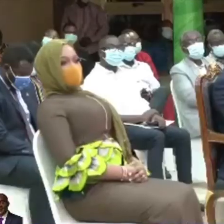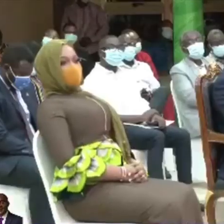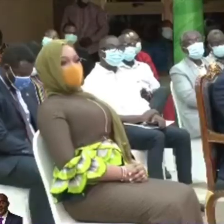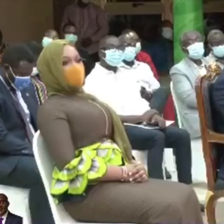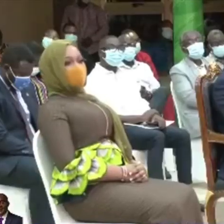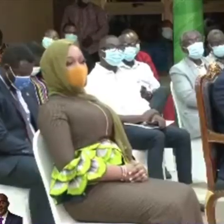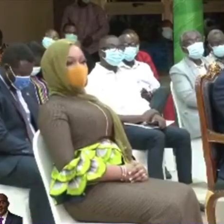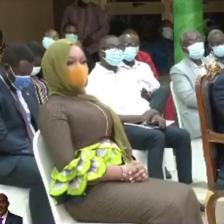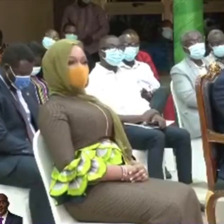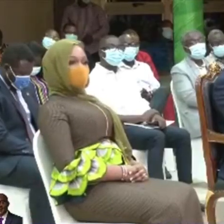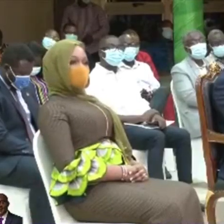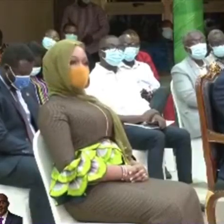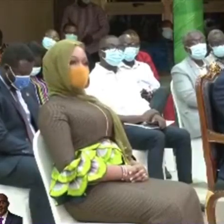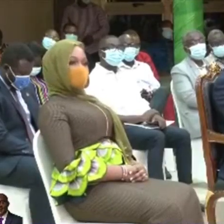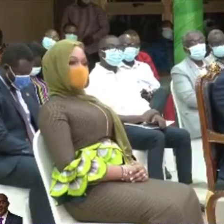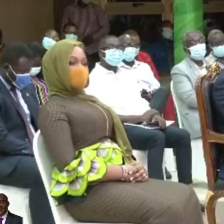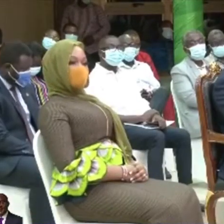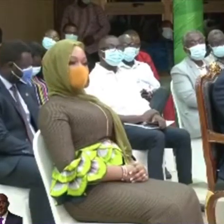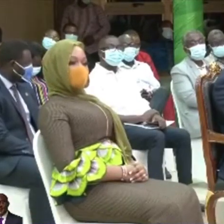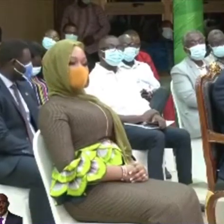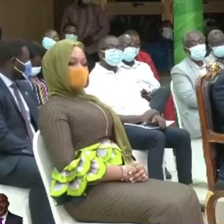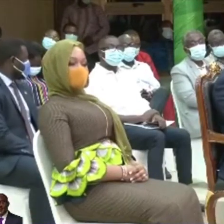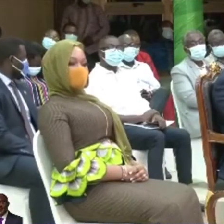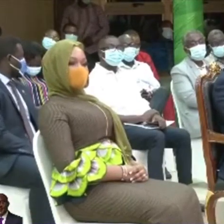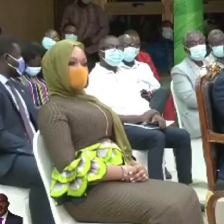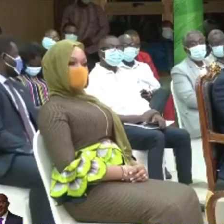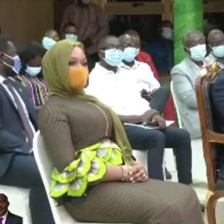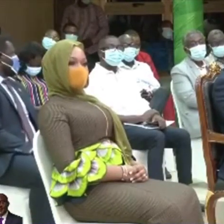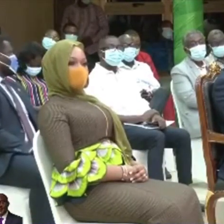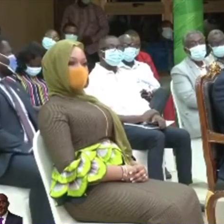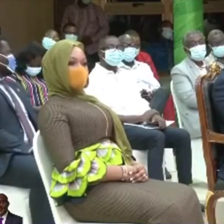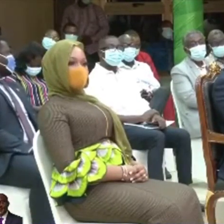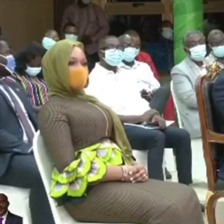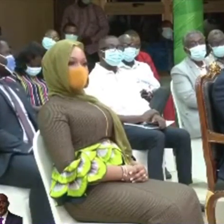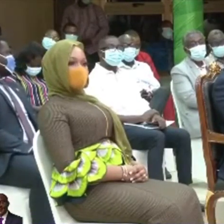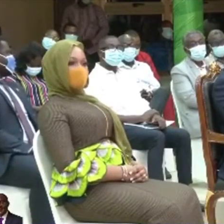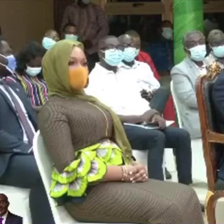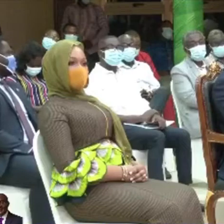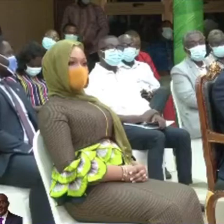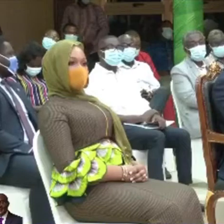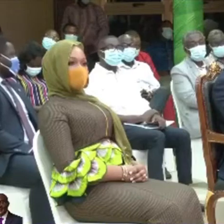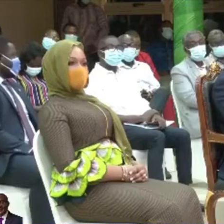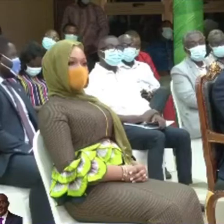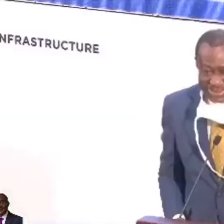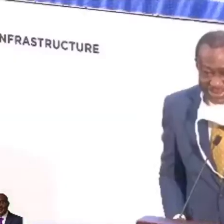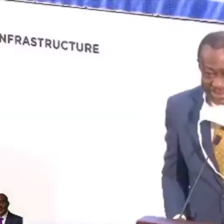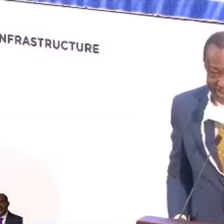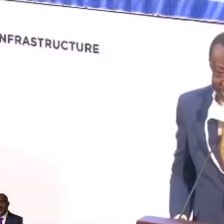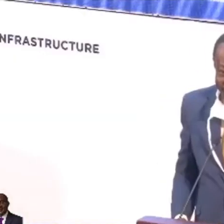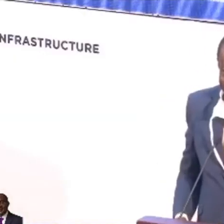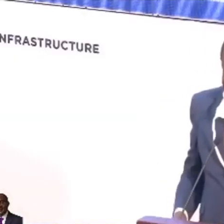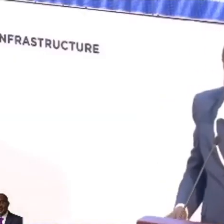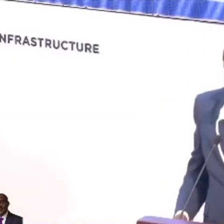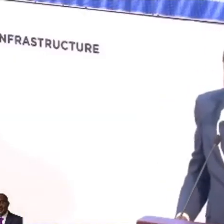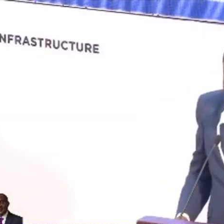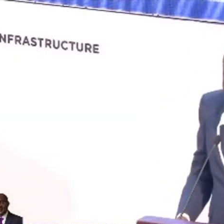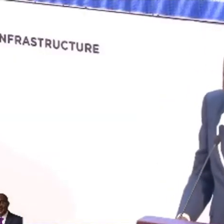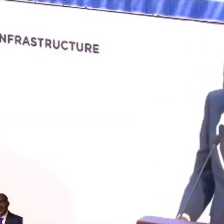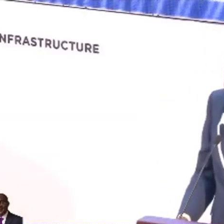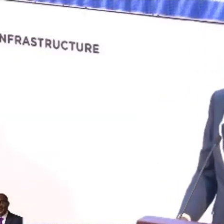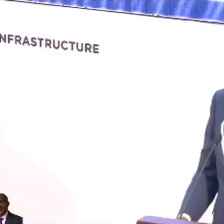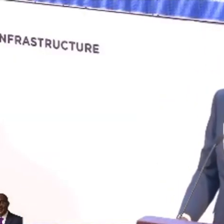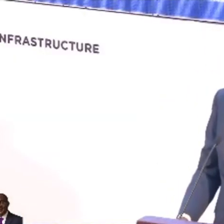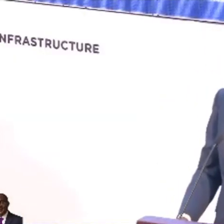he said, we had intended to continue, but Mr. Coronavirus visited us, and here we are.